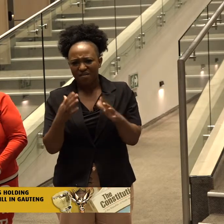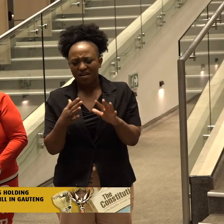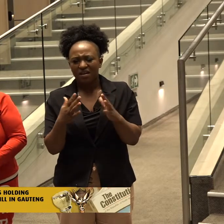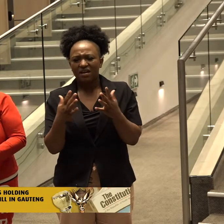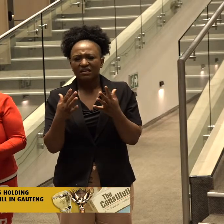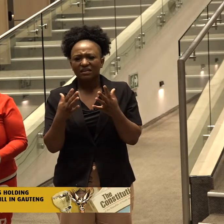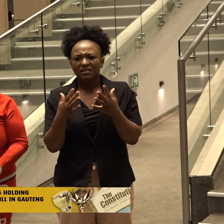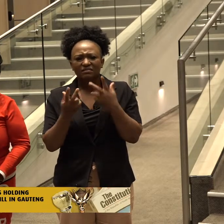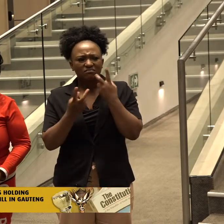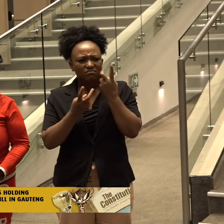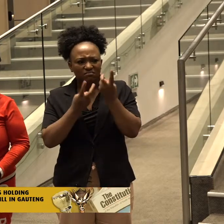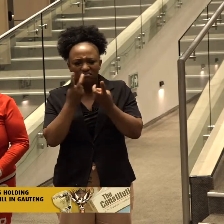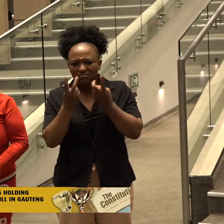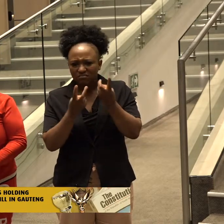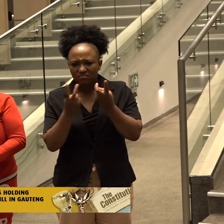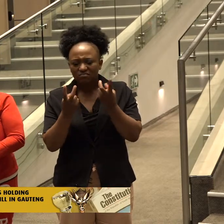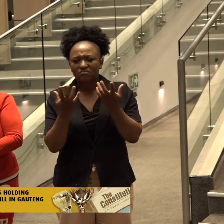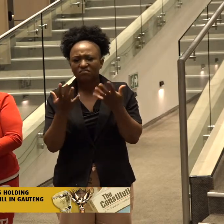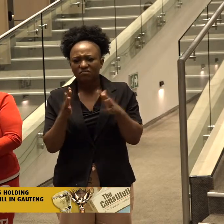foreign